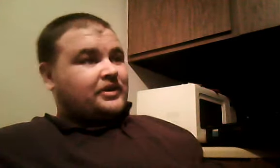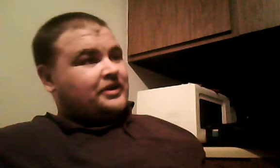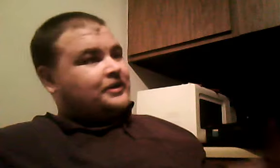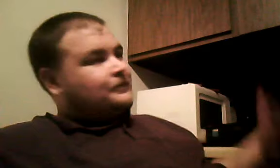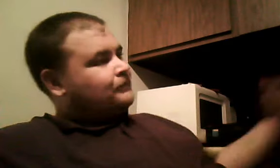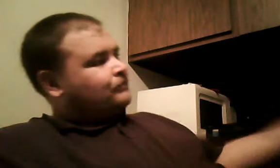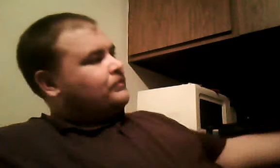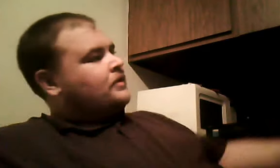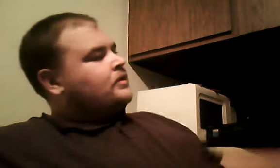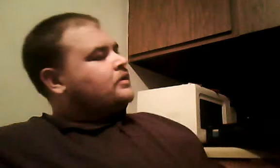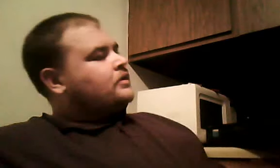And, like,